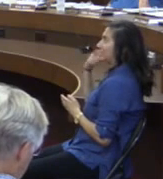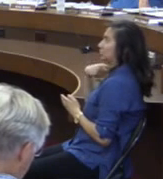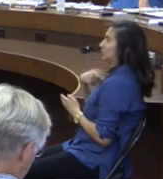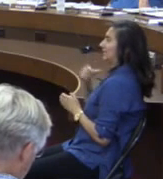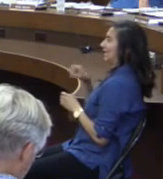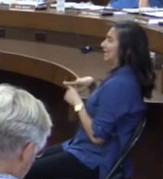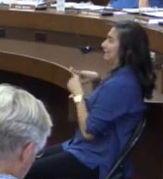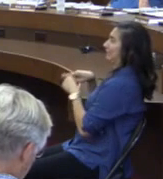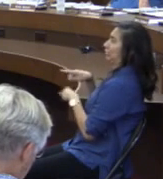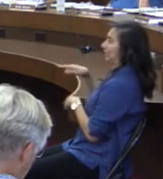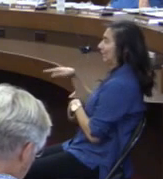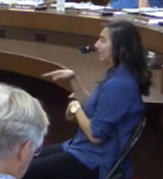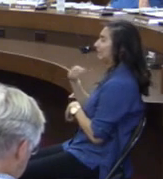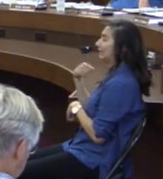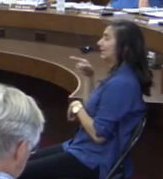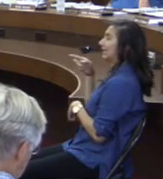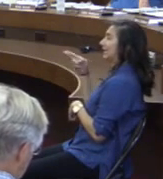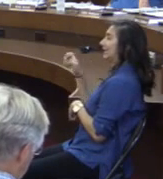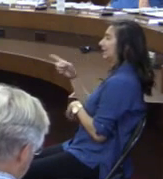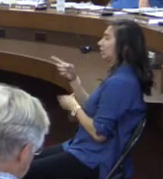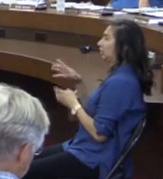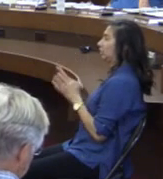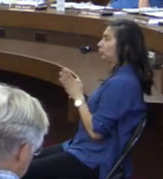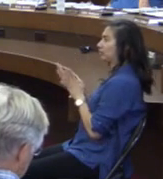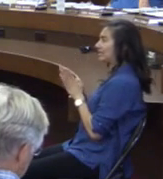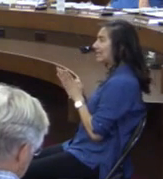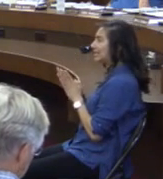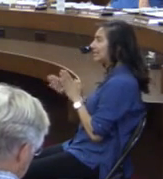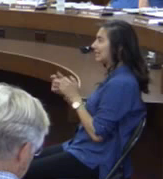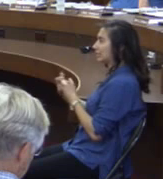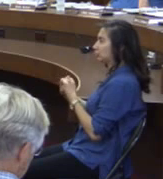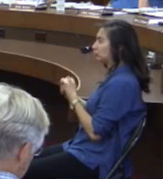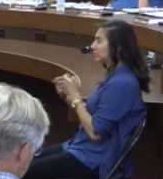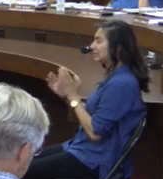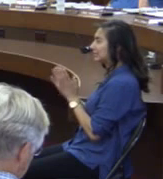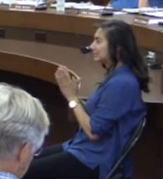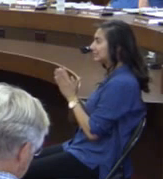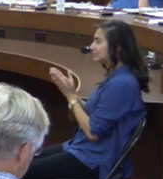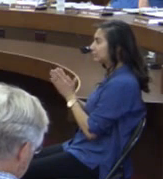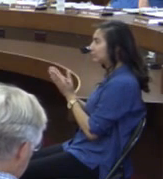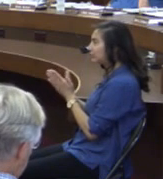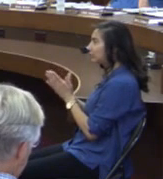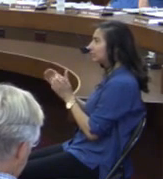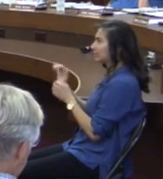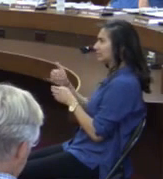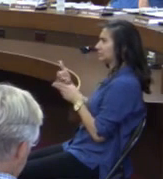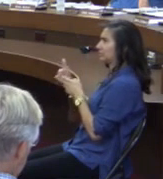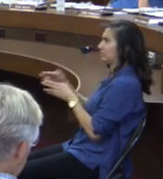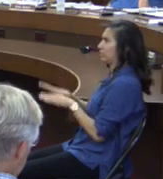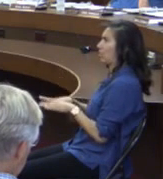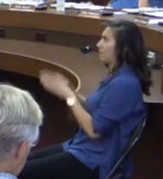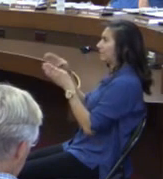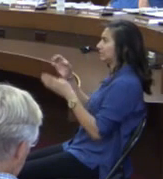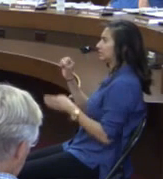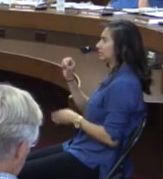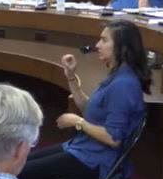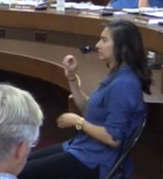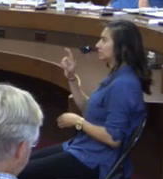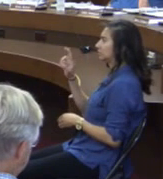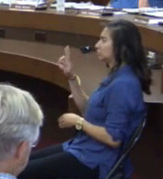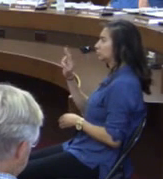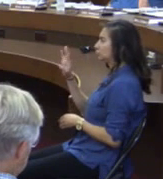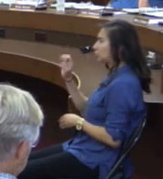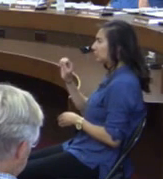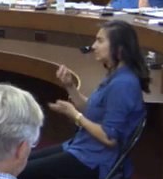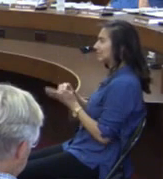Joe, he created an electronic textbook for students that's open, what they call open source. So students don't